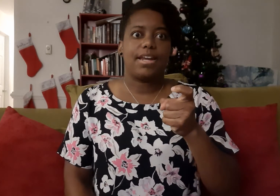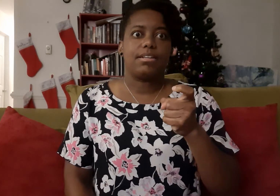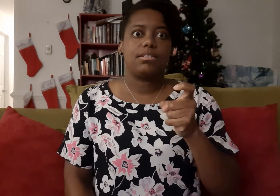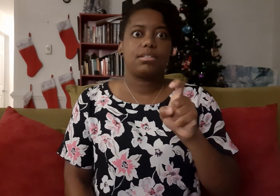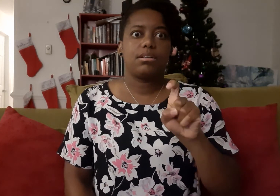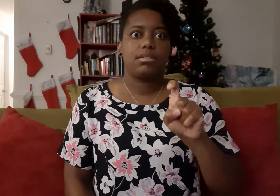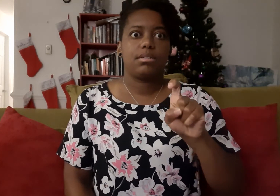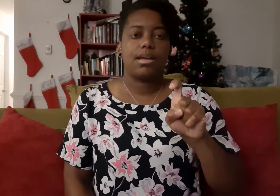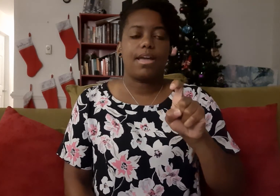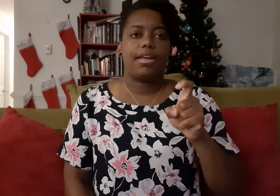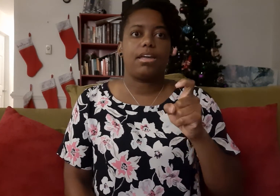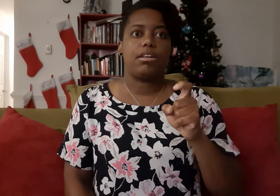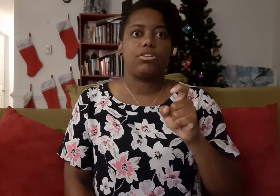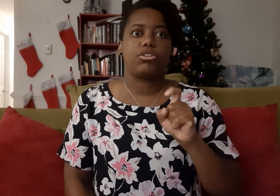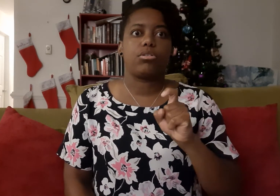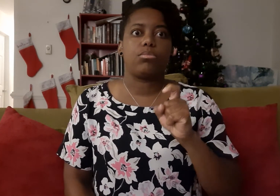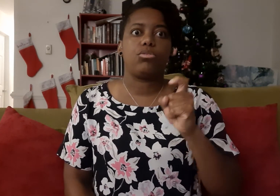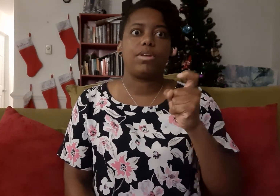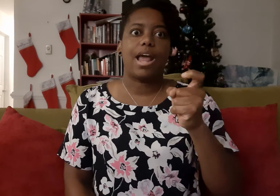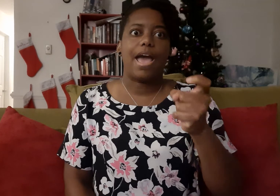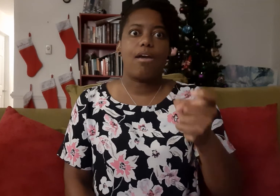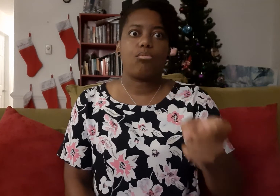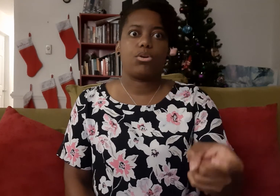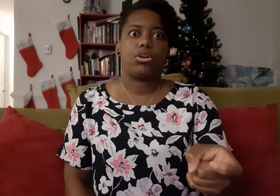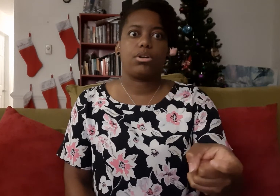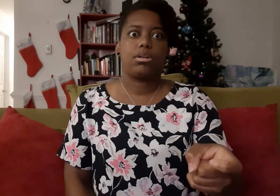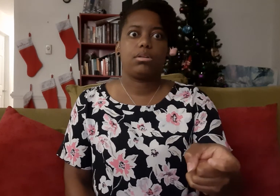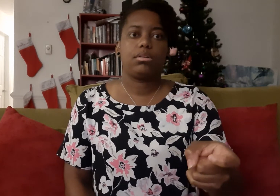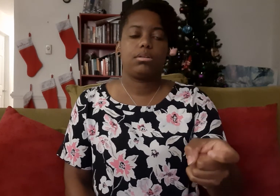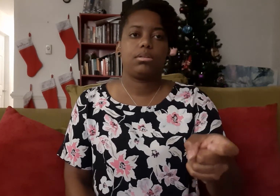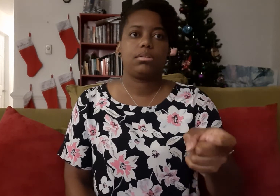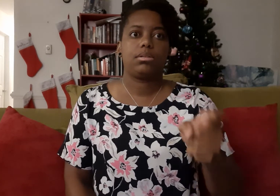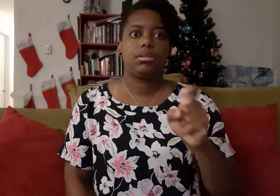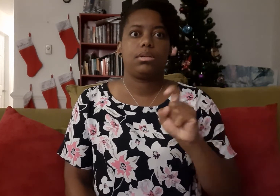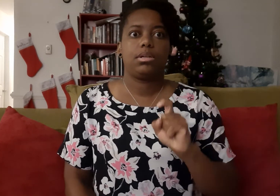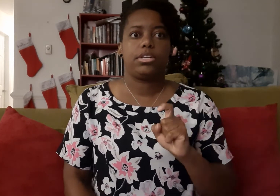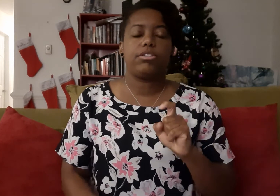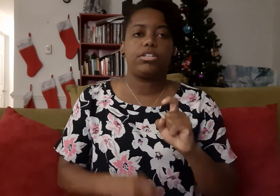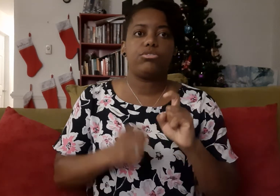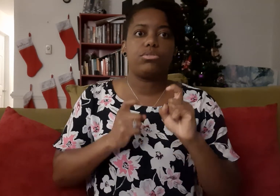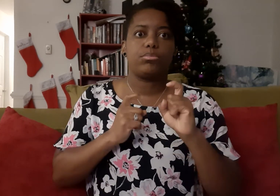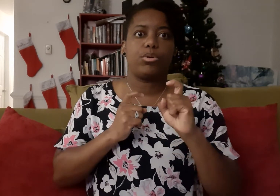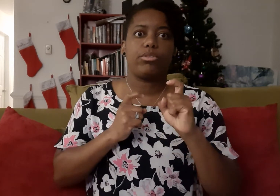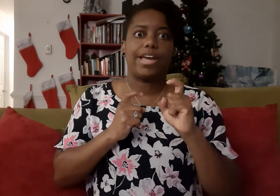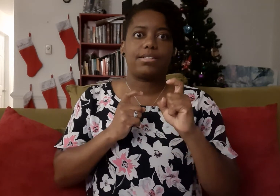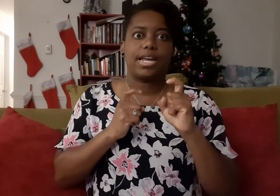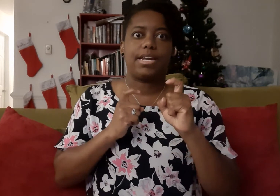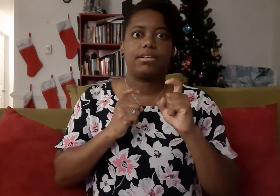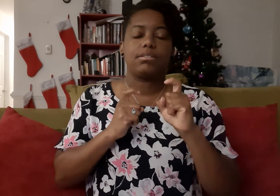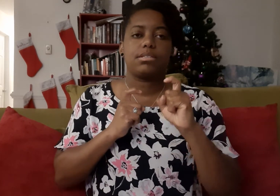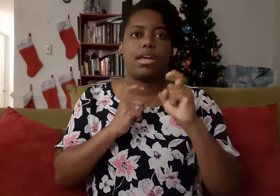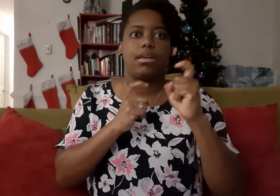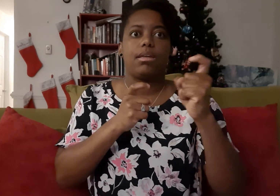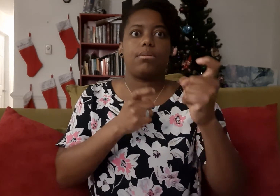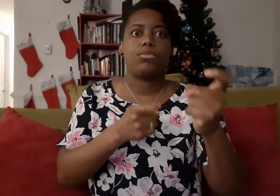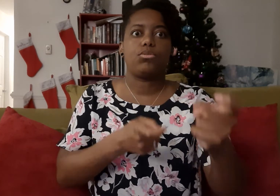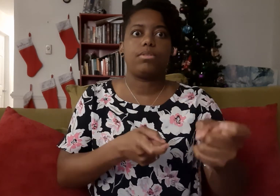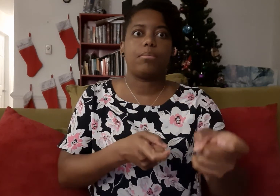hand and you're going to move it outward. You can use both X hands and move them